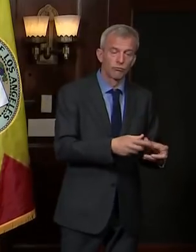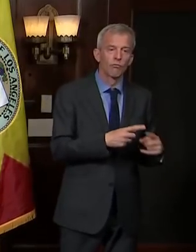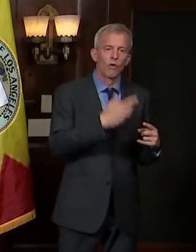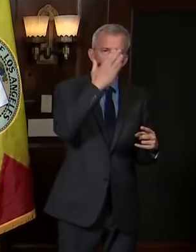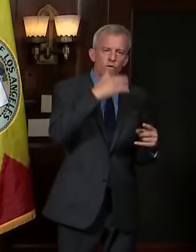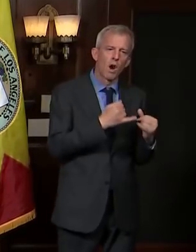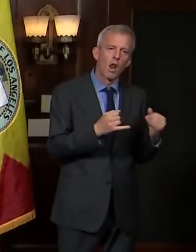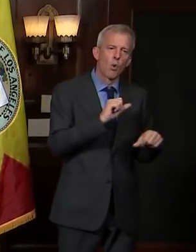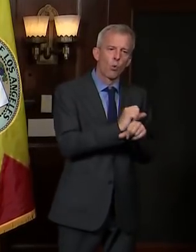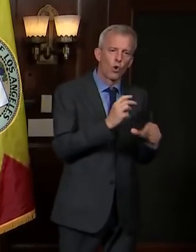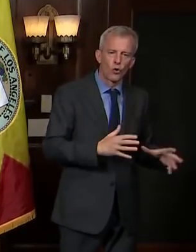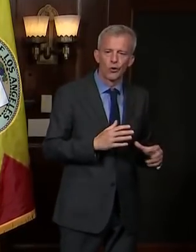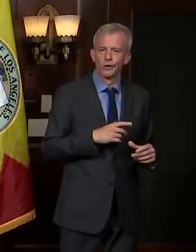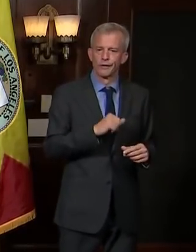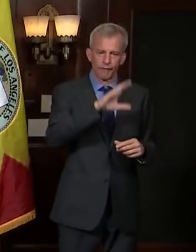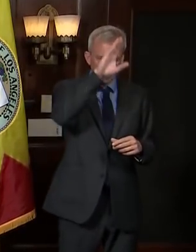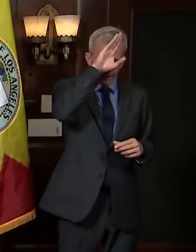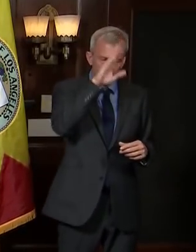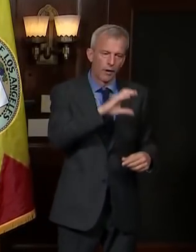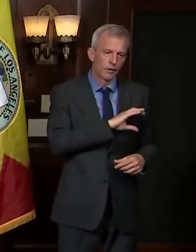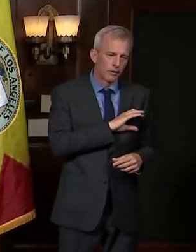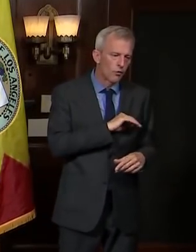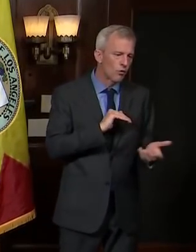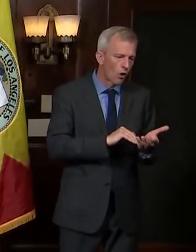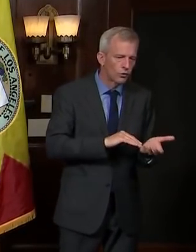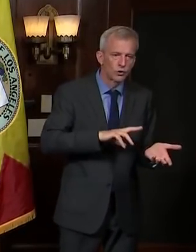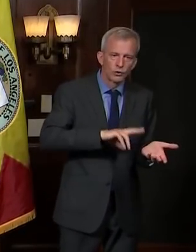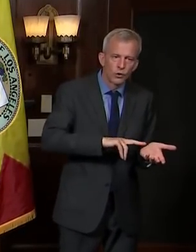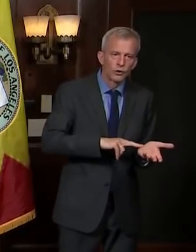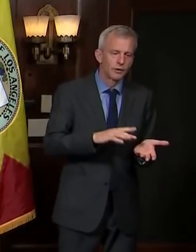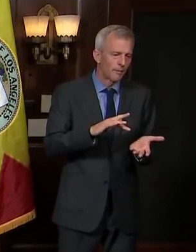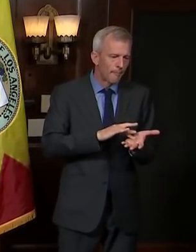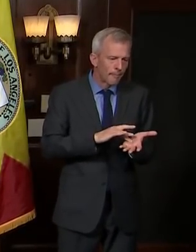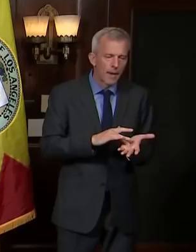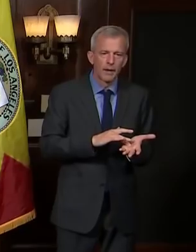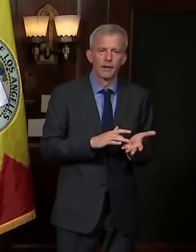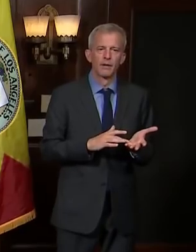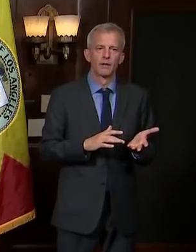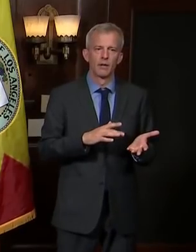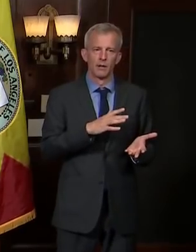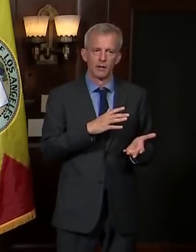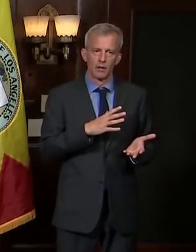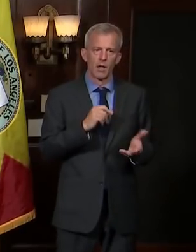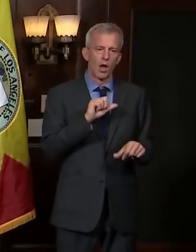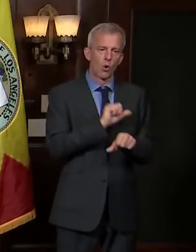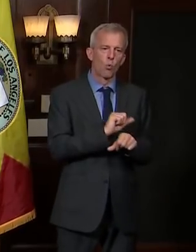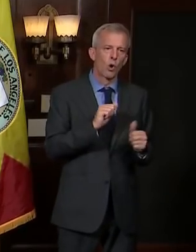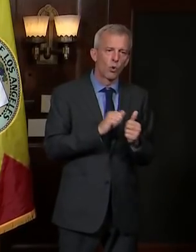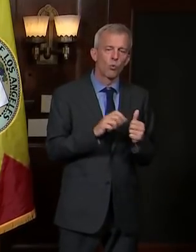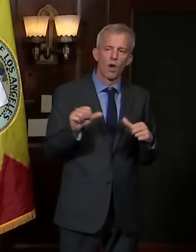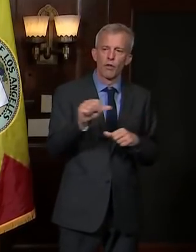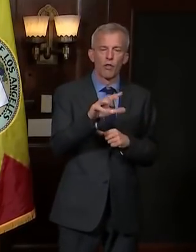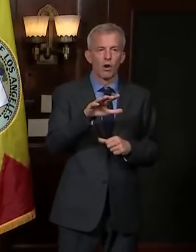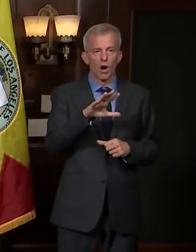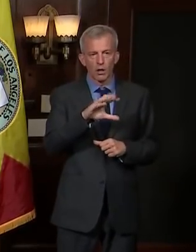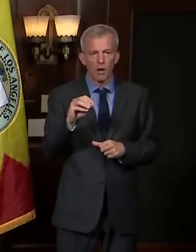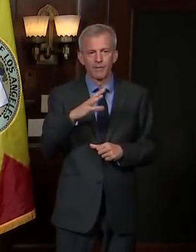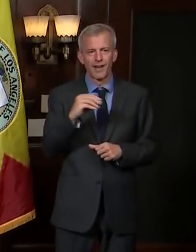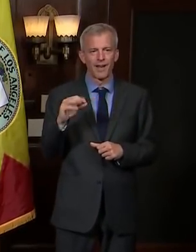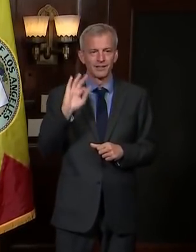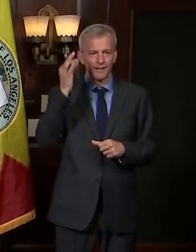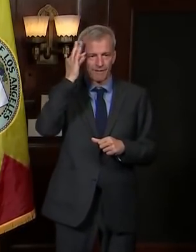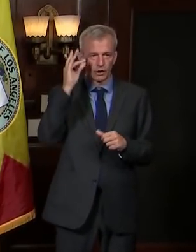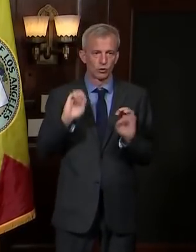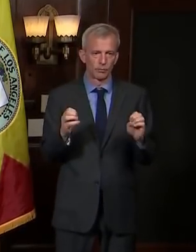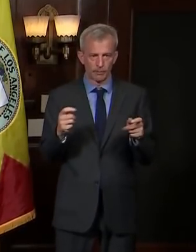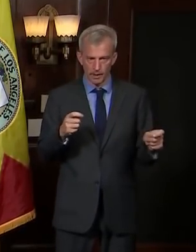first responders, doctors, nurses, medical technicians, and we're working with logistics companies and FEMA to secure